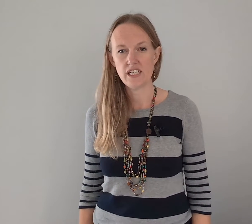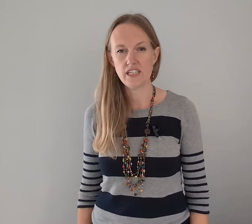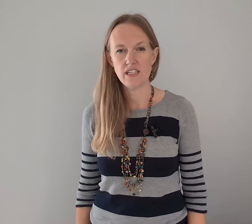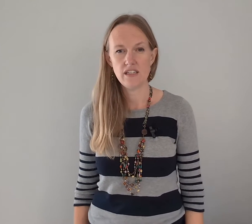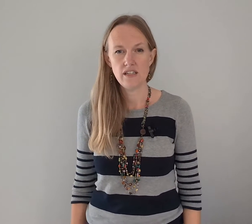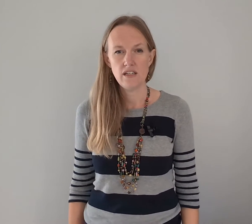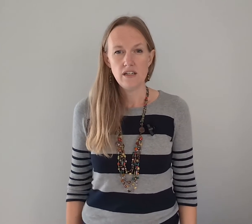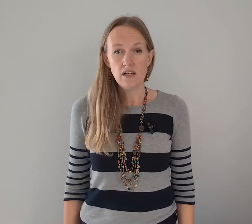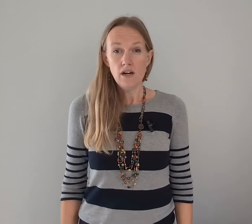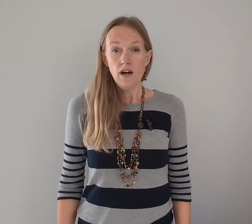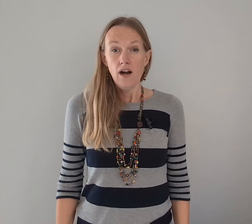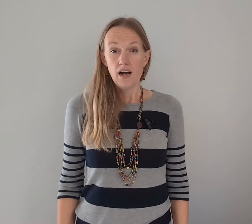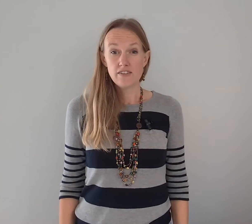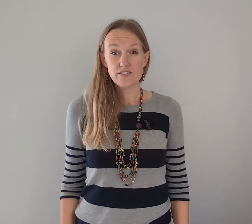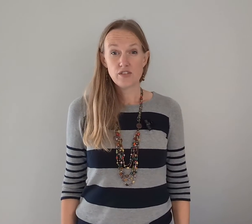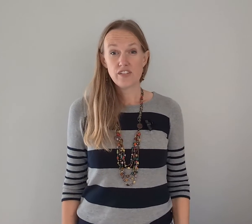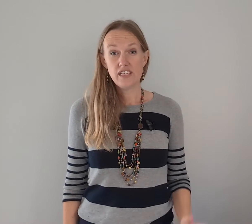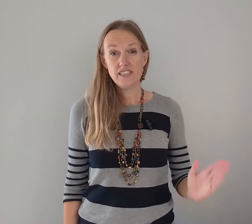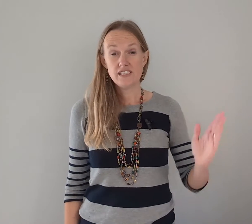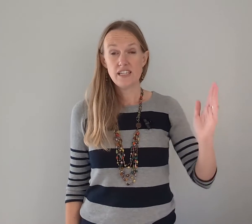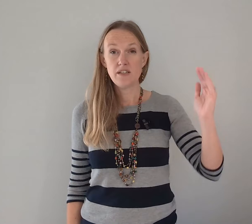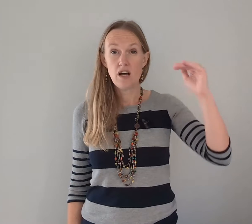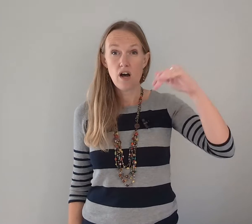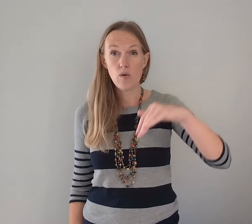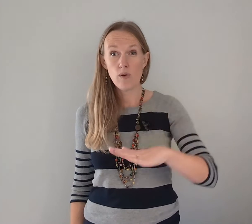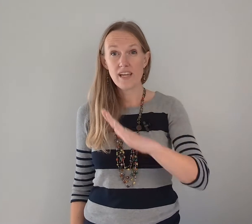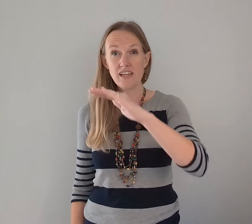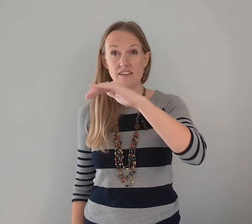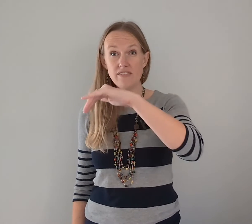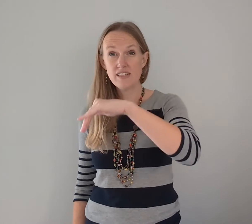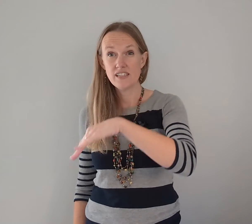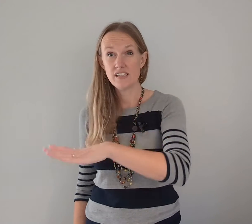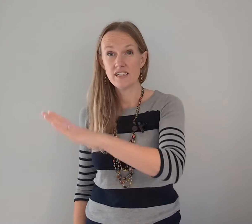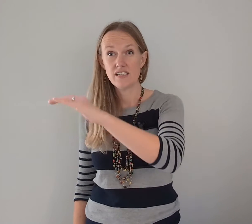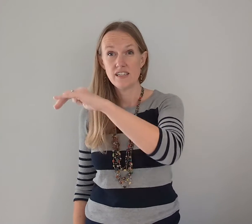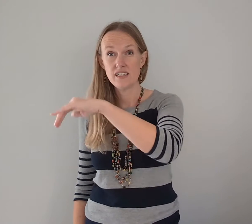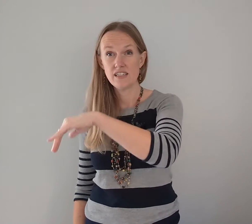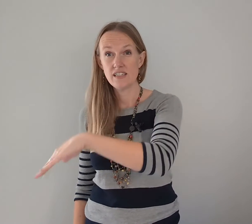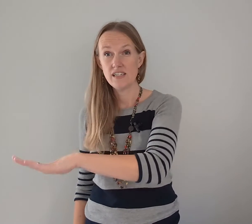ocean. So for this, a wave,